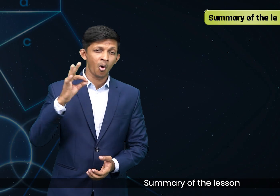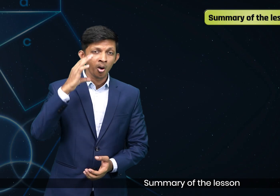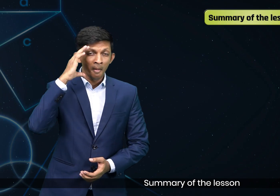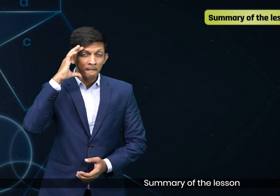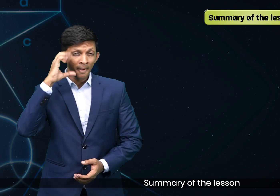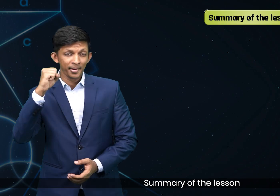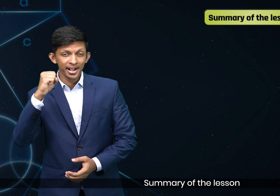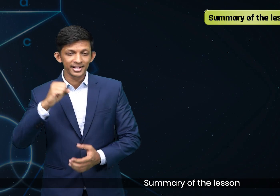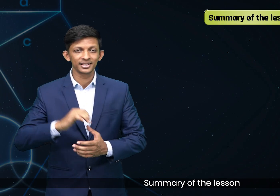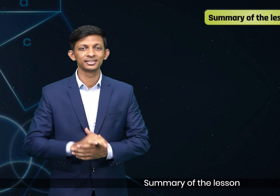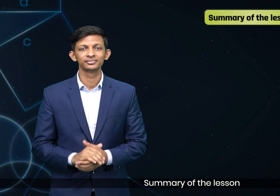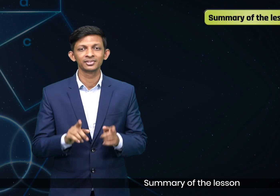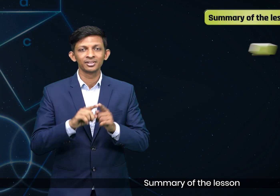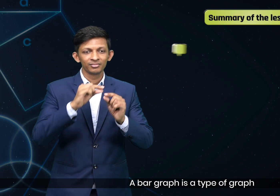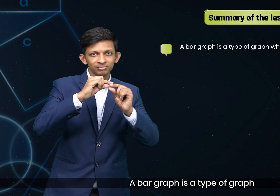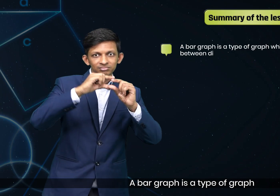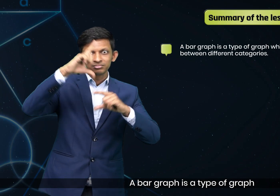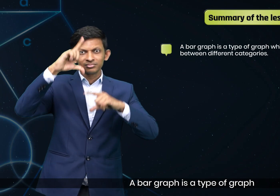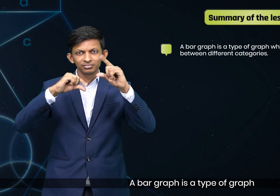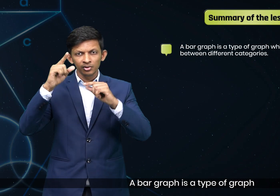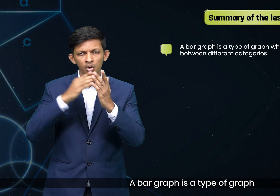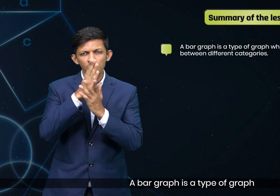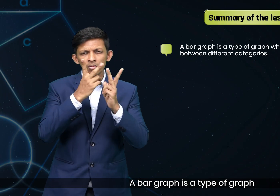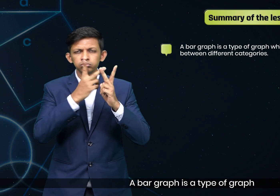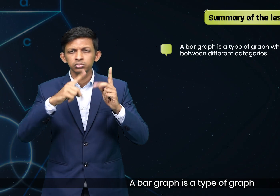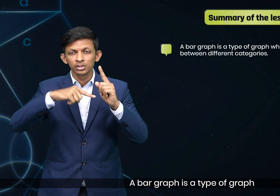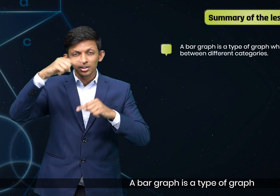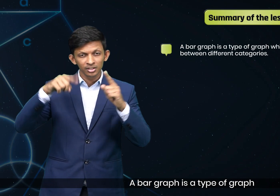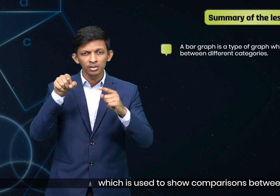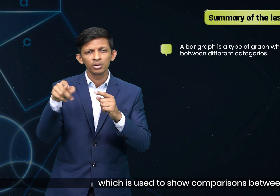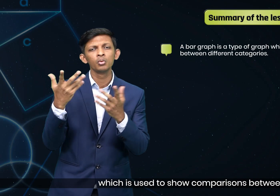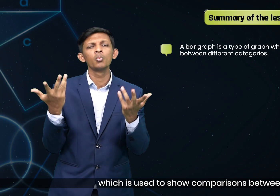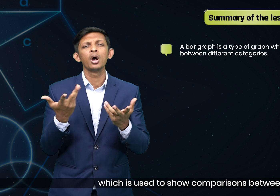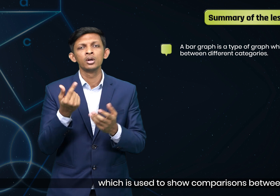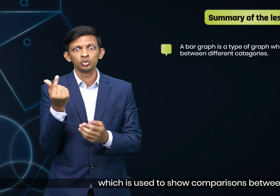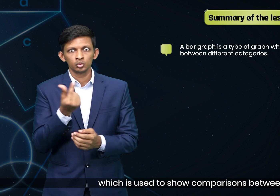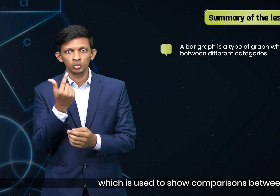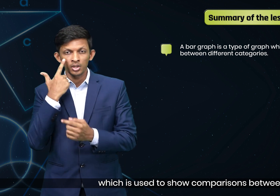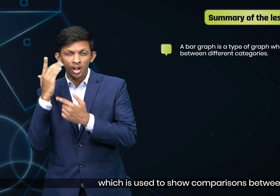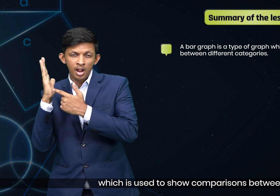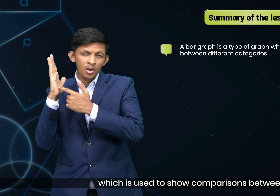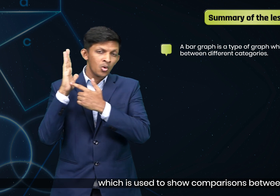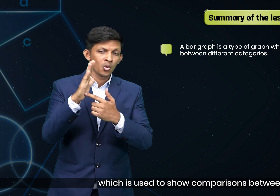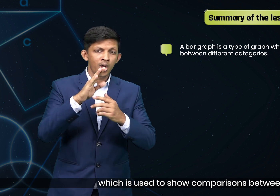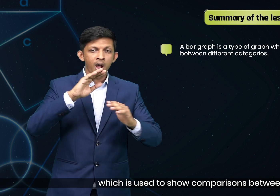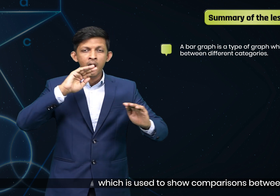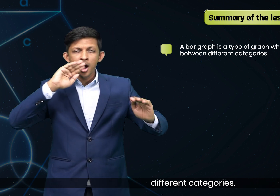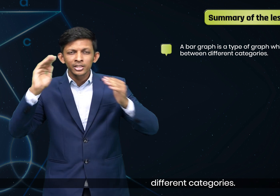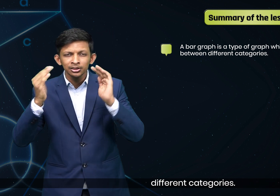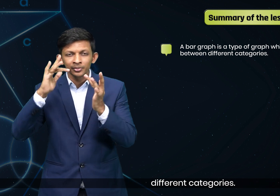of the lesson. A bar graph is a type of graph which is used to show comparisons between different